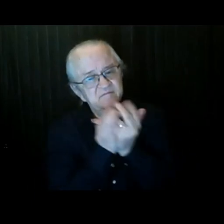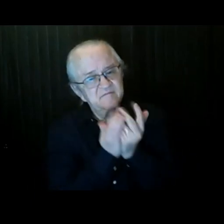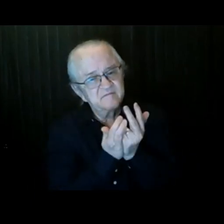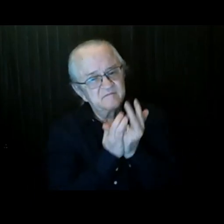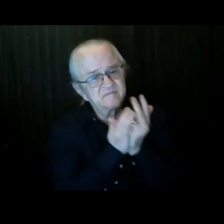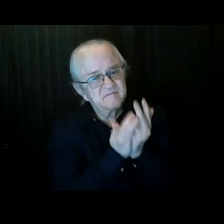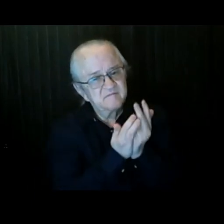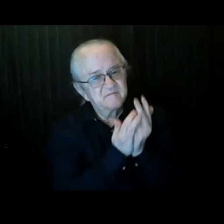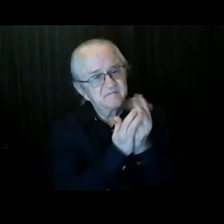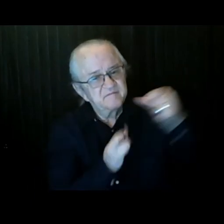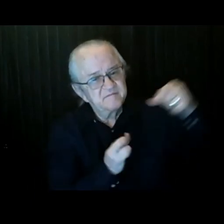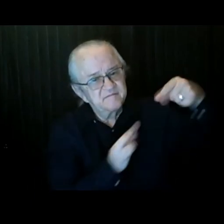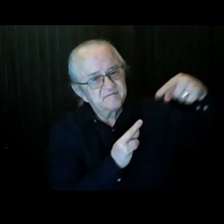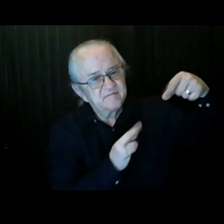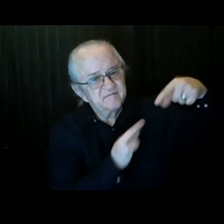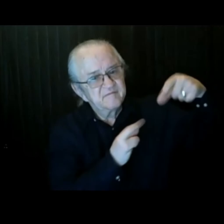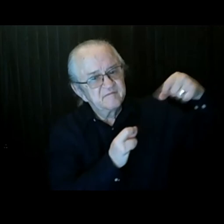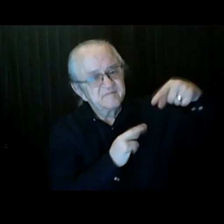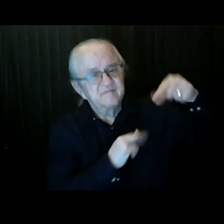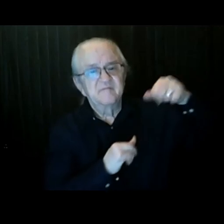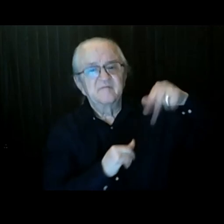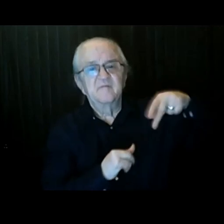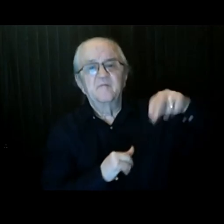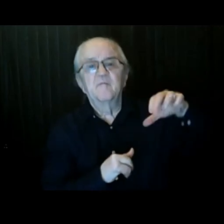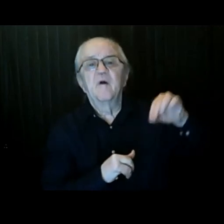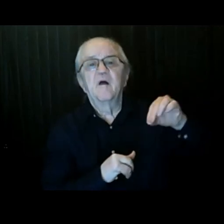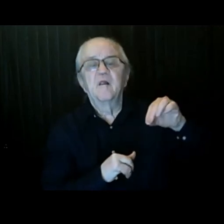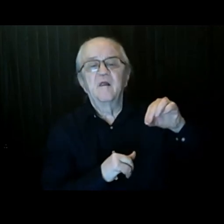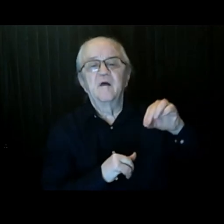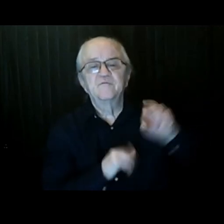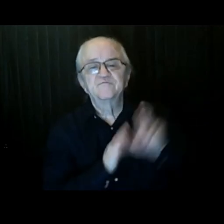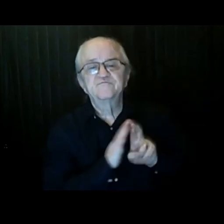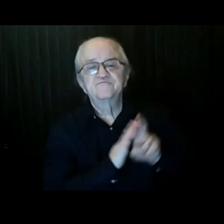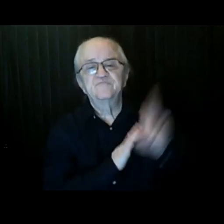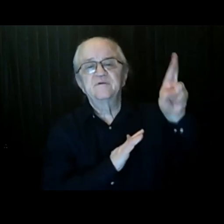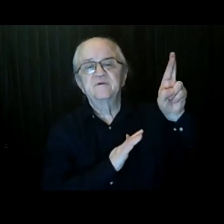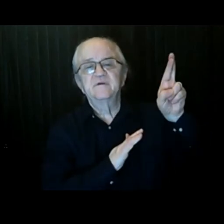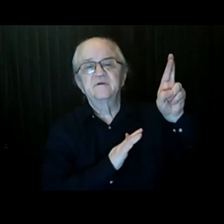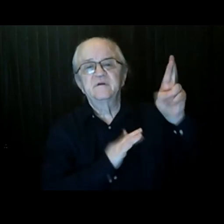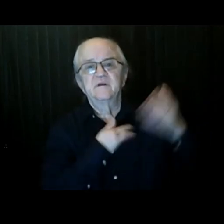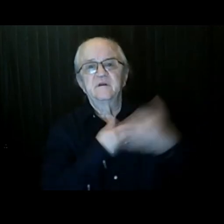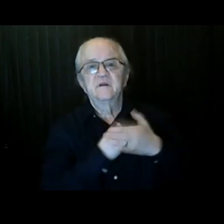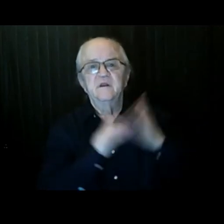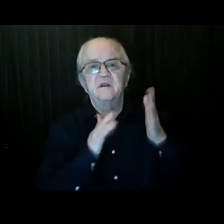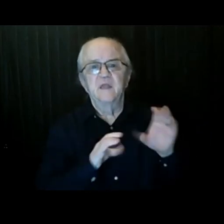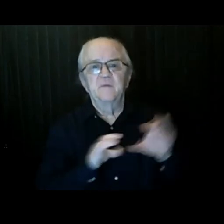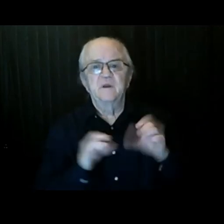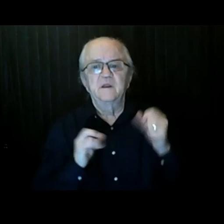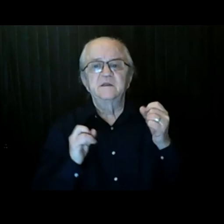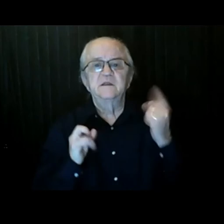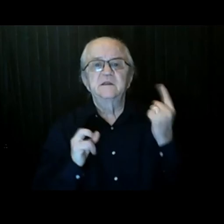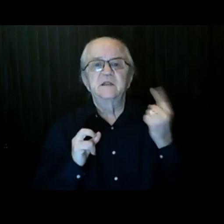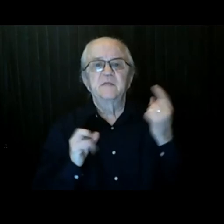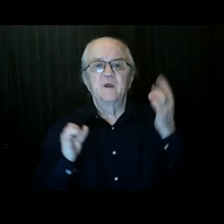Apollo missions. It was during that time when one of the neighbors did something horrible to me multiple times